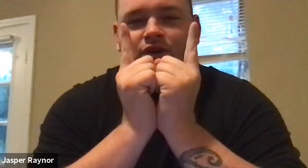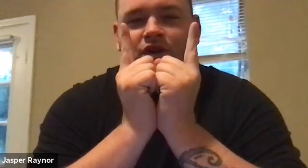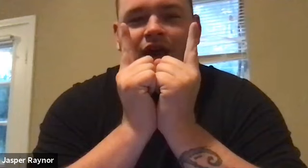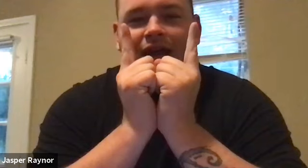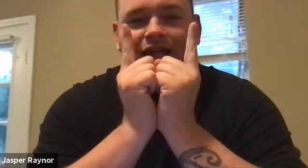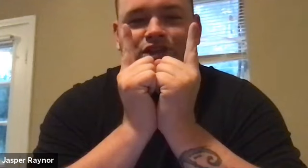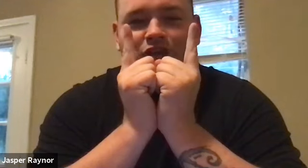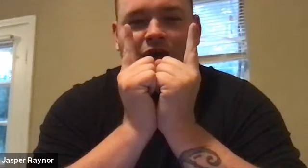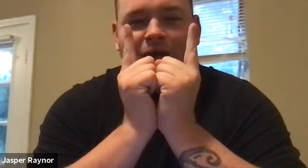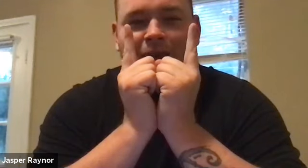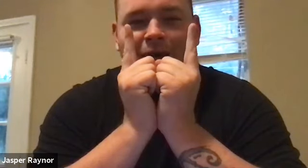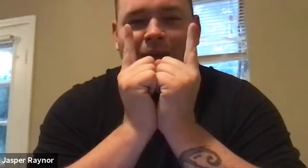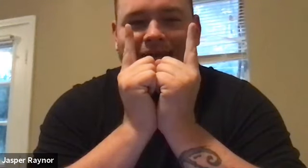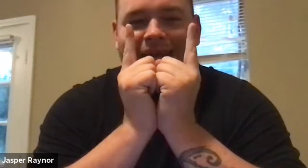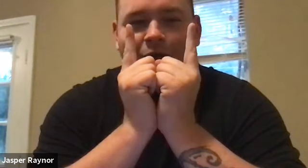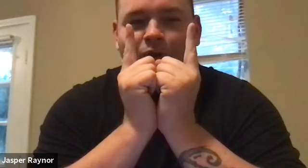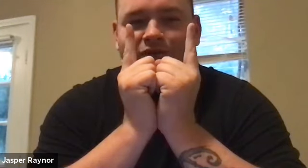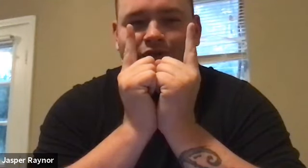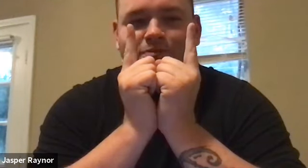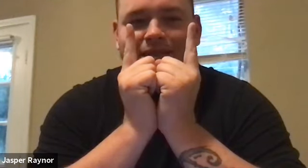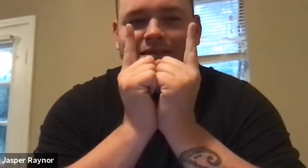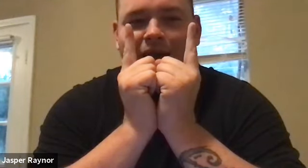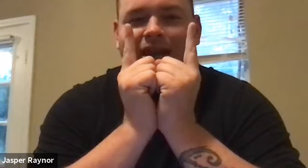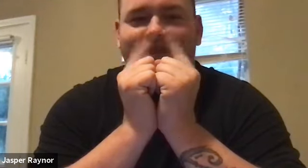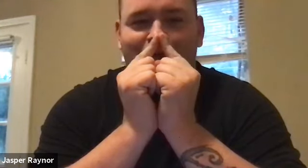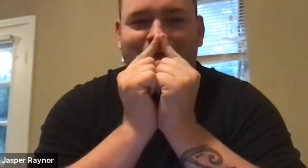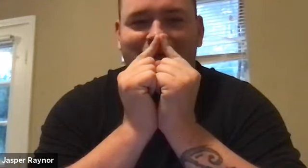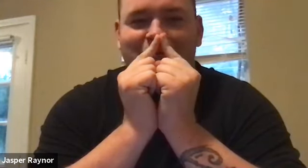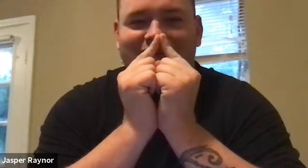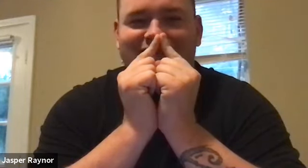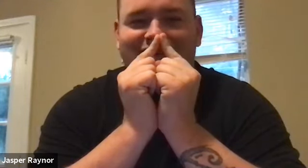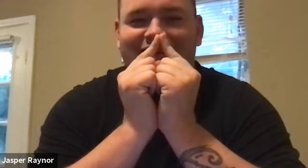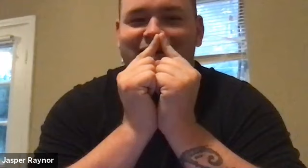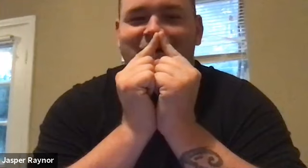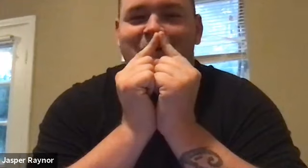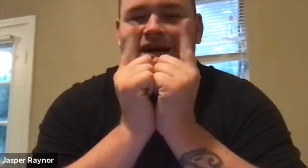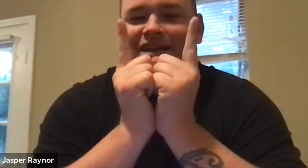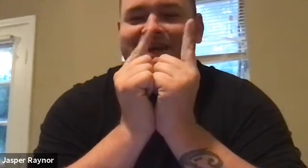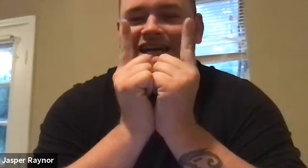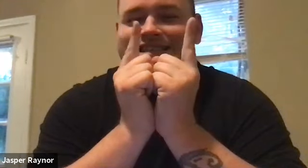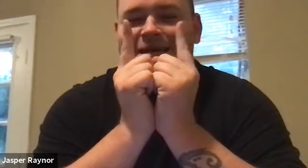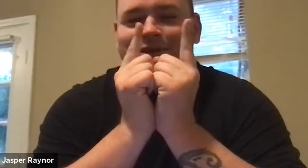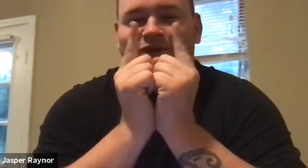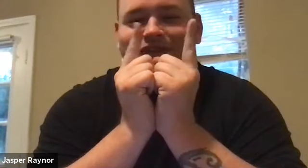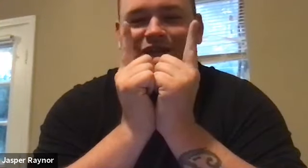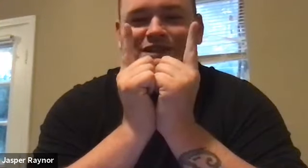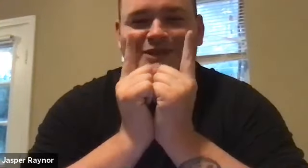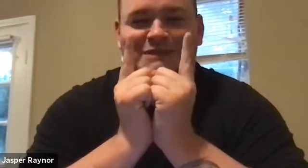Meet. Unless you're talking about making out when you first meet somebody, then we can talk about this sign. But the tip of your finger is supposed to be